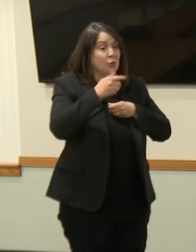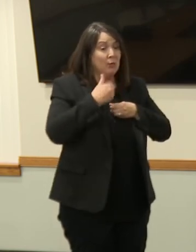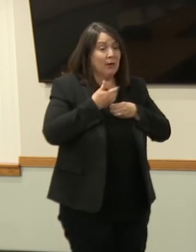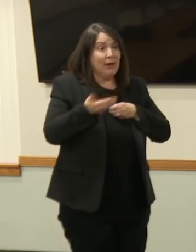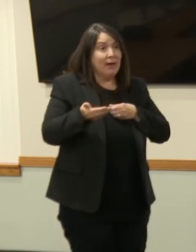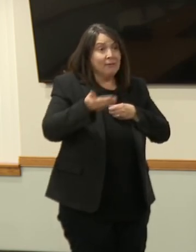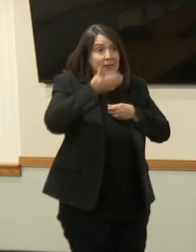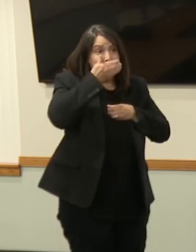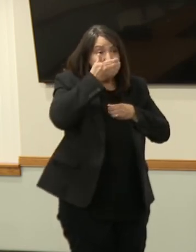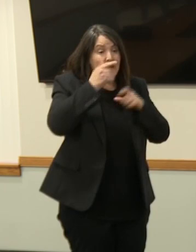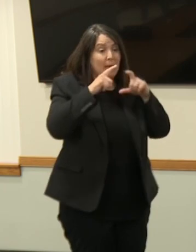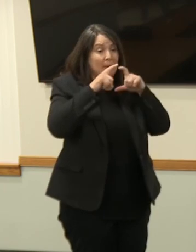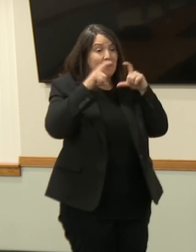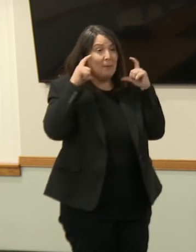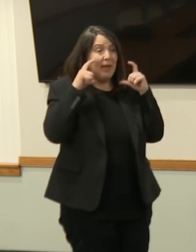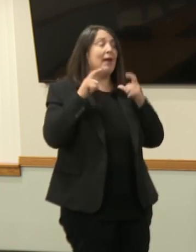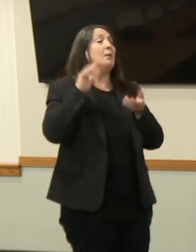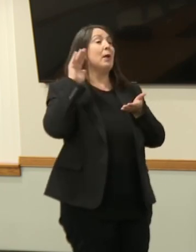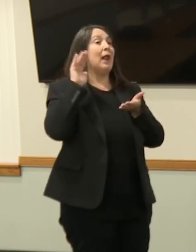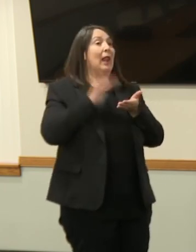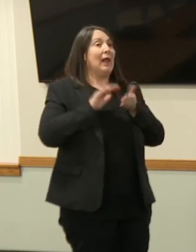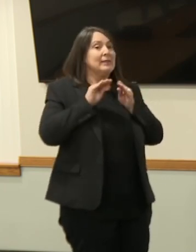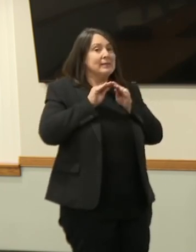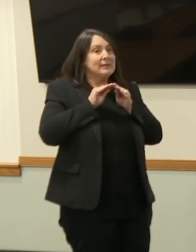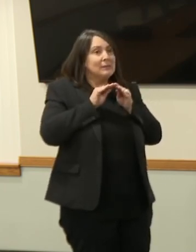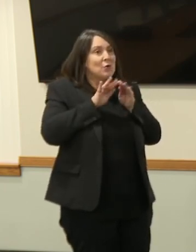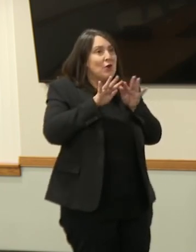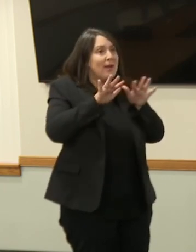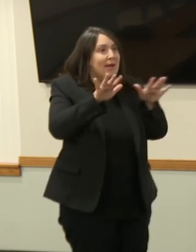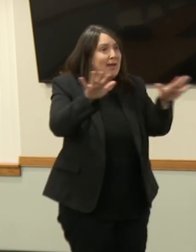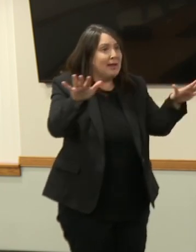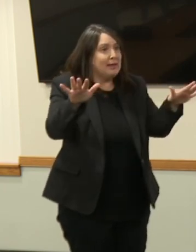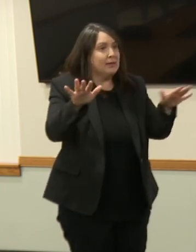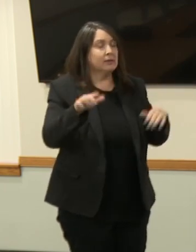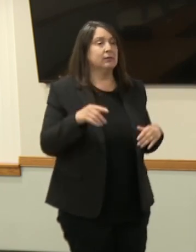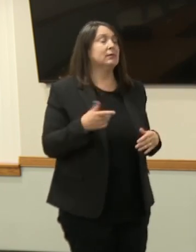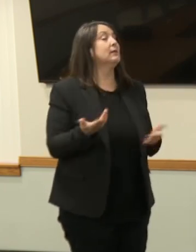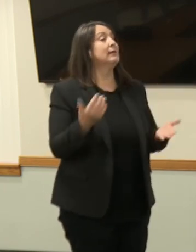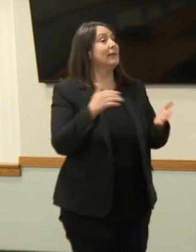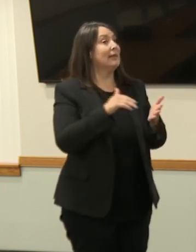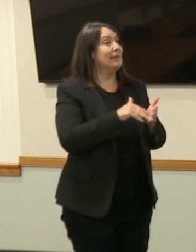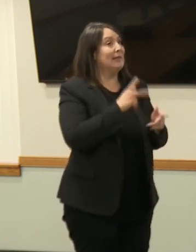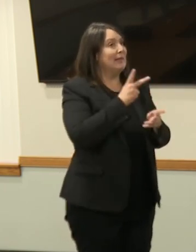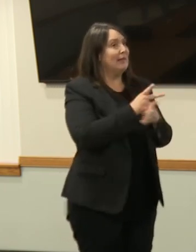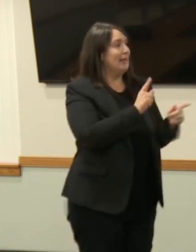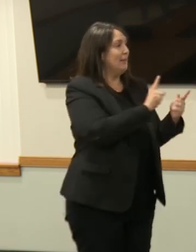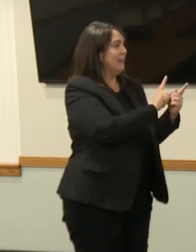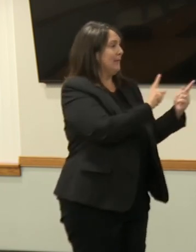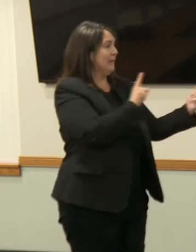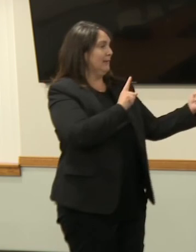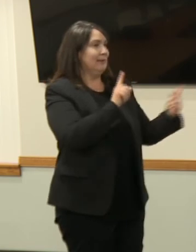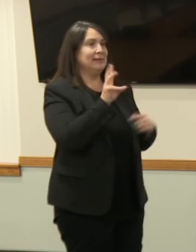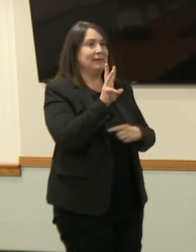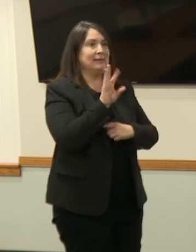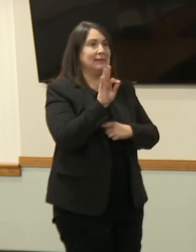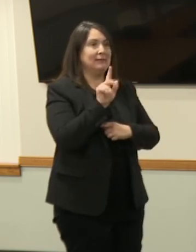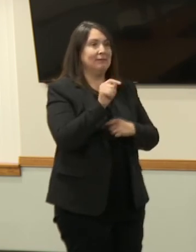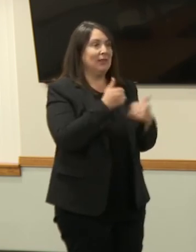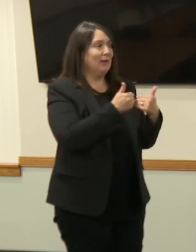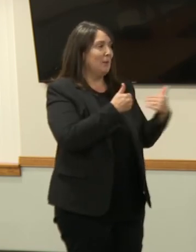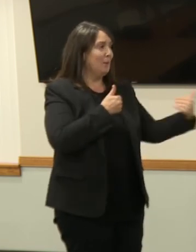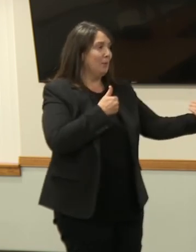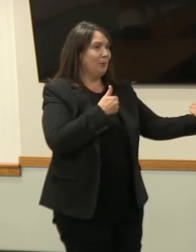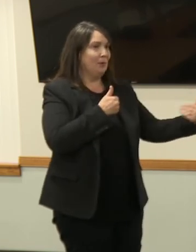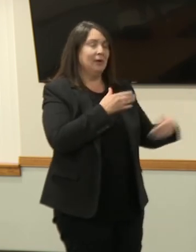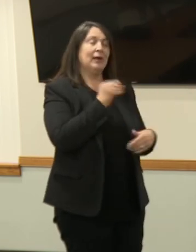the transmission of the virus. Maintaining your social distance, keeping that 6 feet apart. And